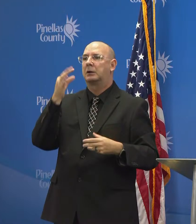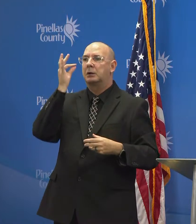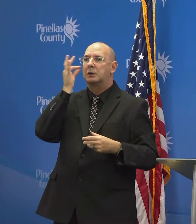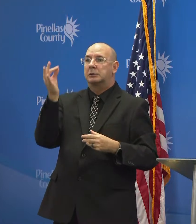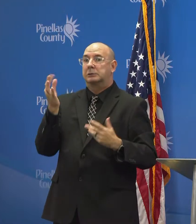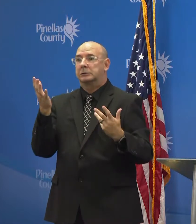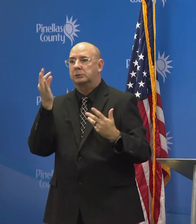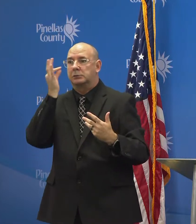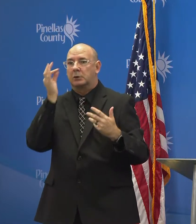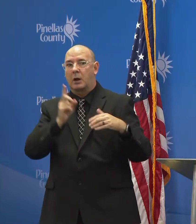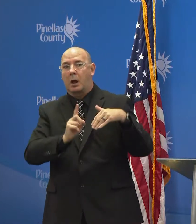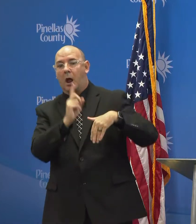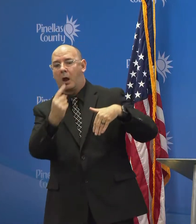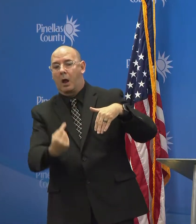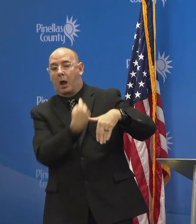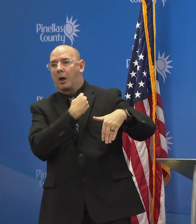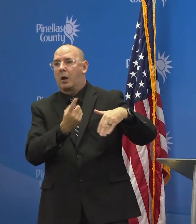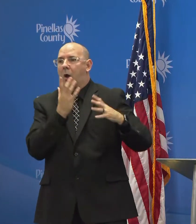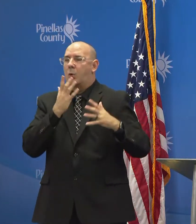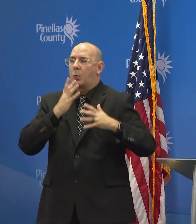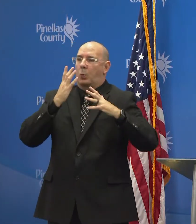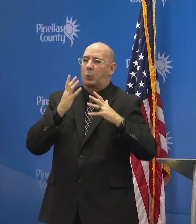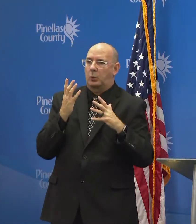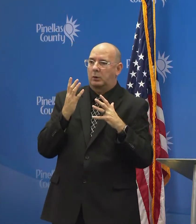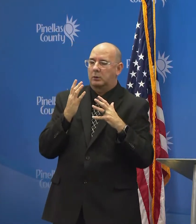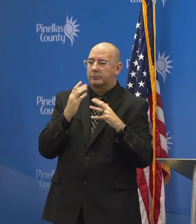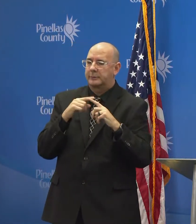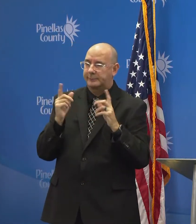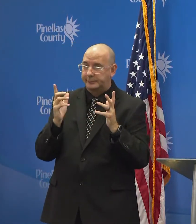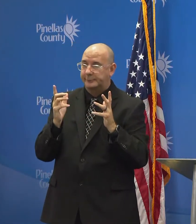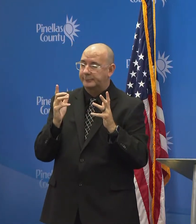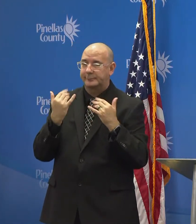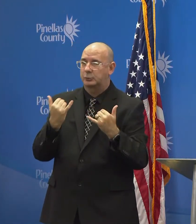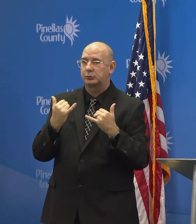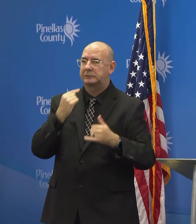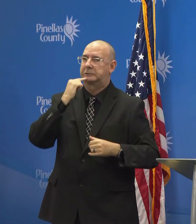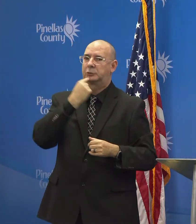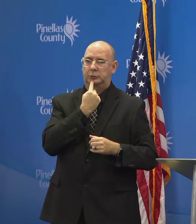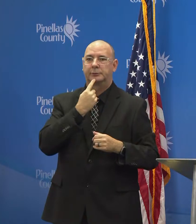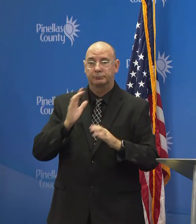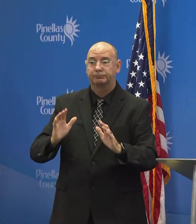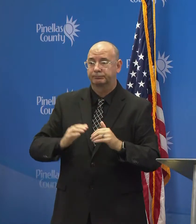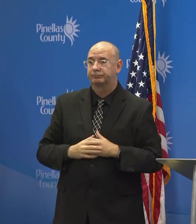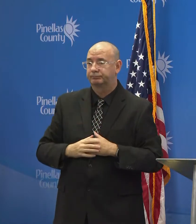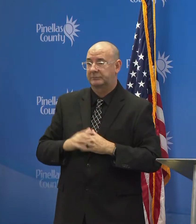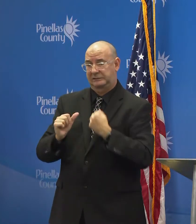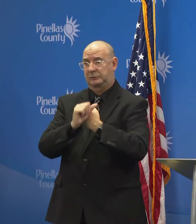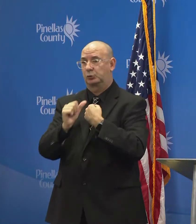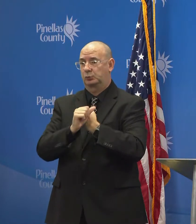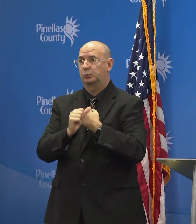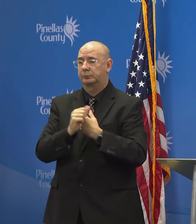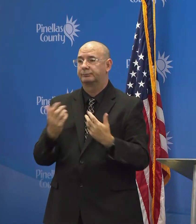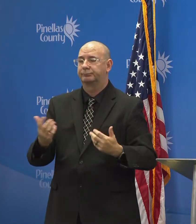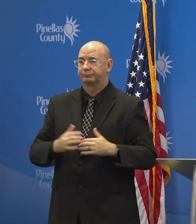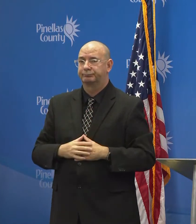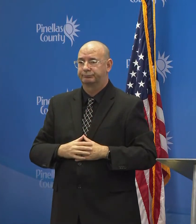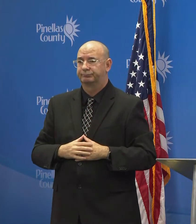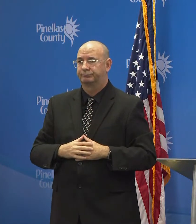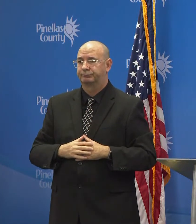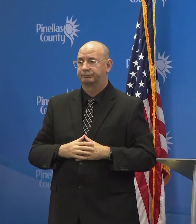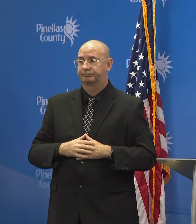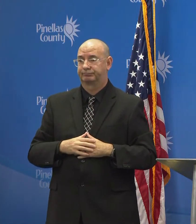this storm incredibly seriously. This is a very dangerous event with the rain that we're going to